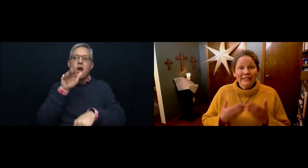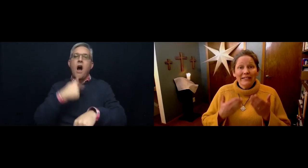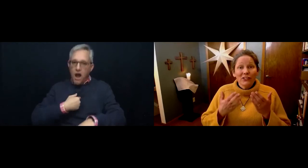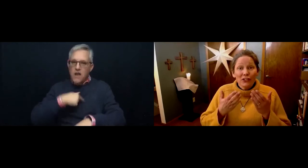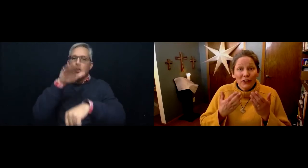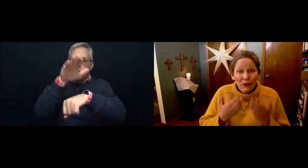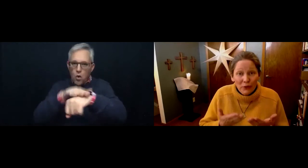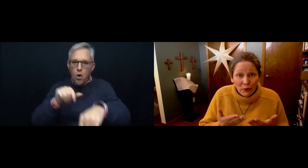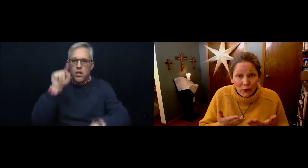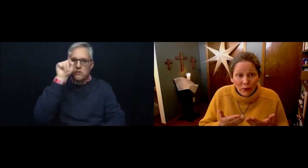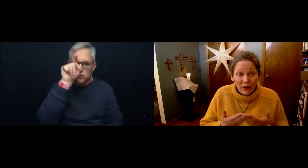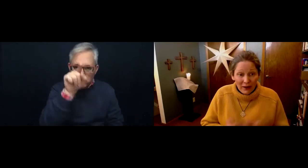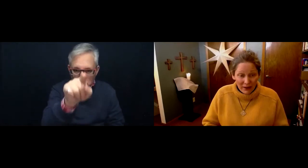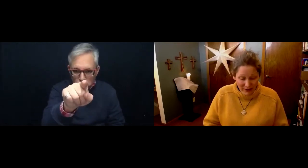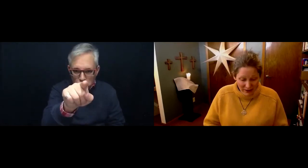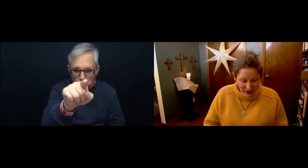I teach you.